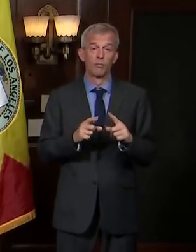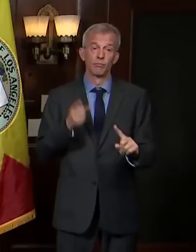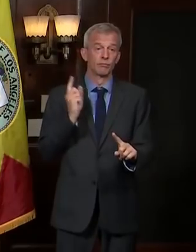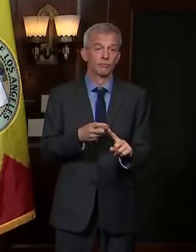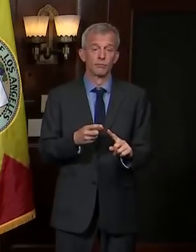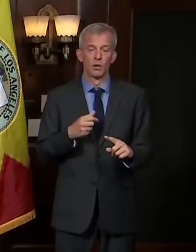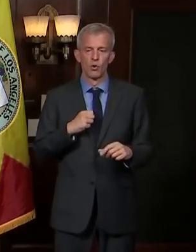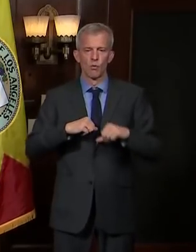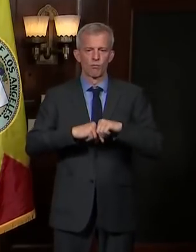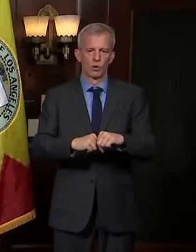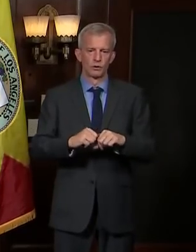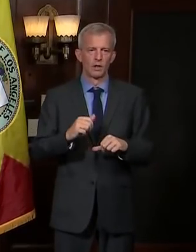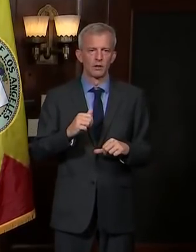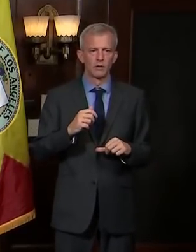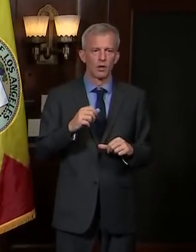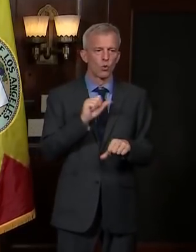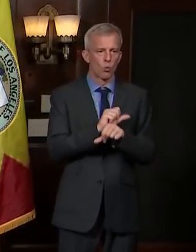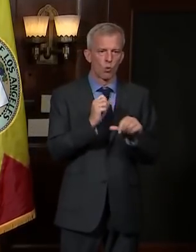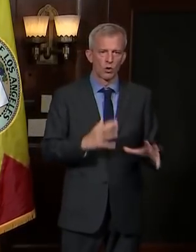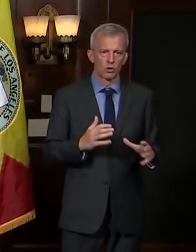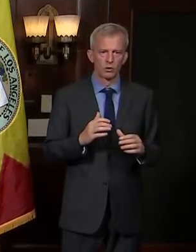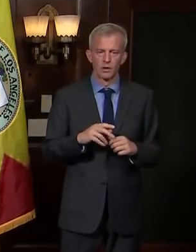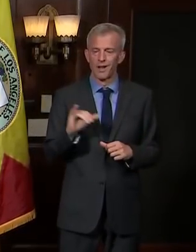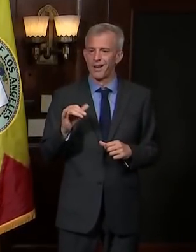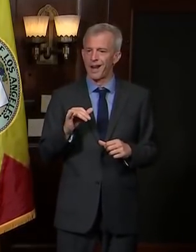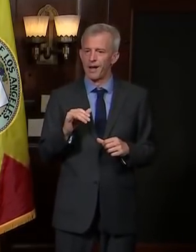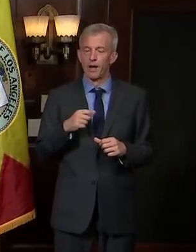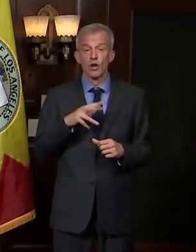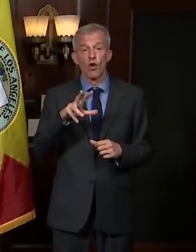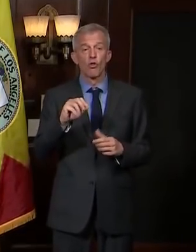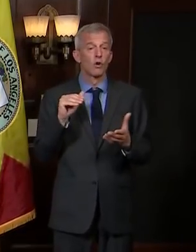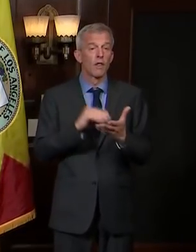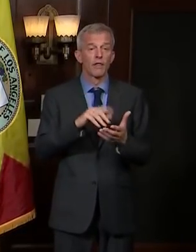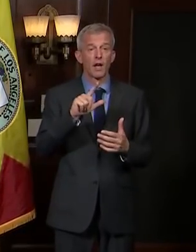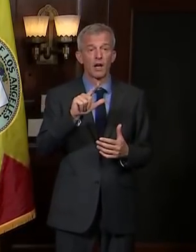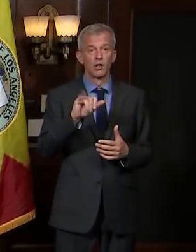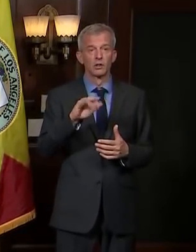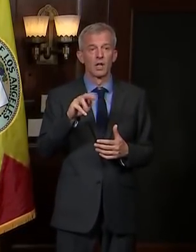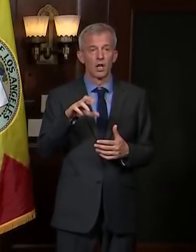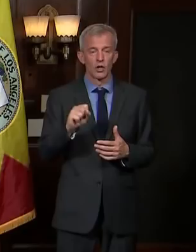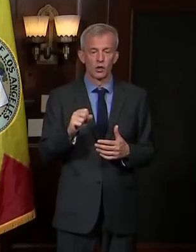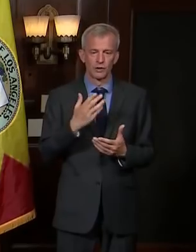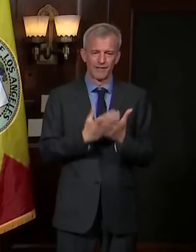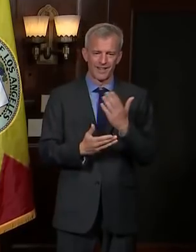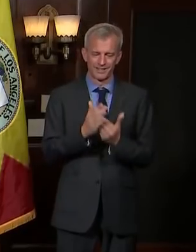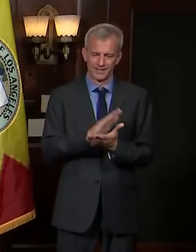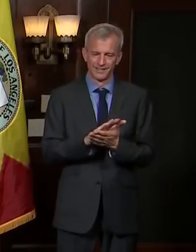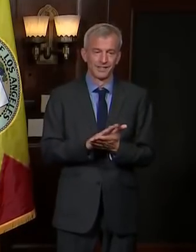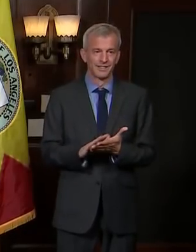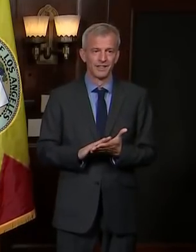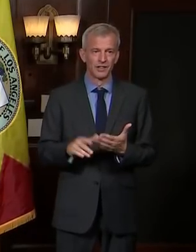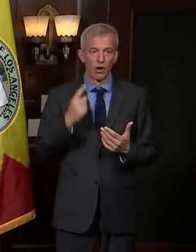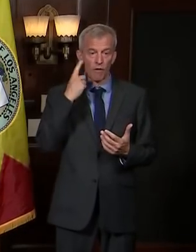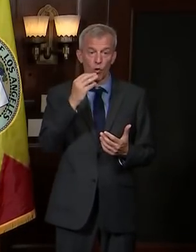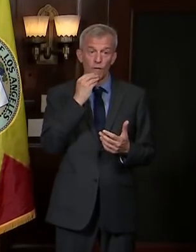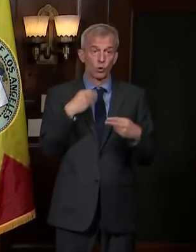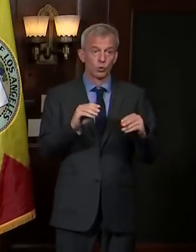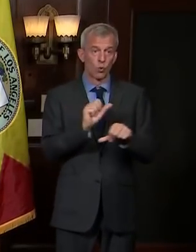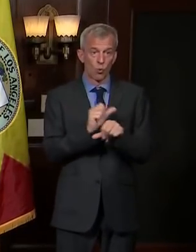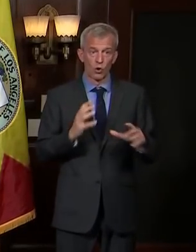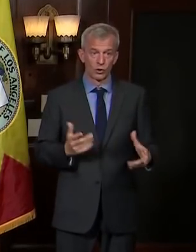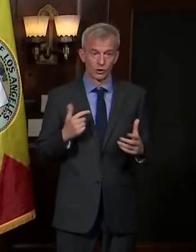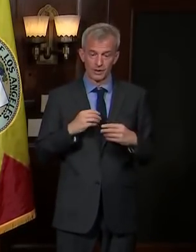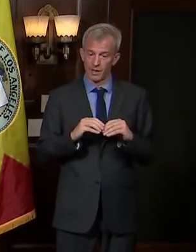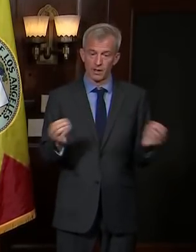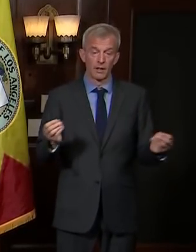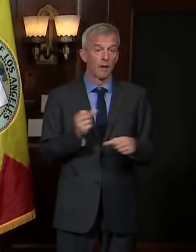other products as well, like 30,000 liters of hand sanitizer for grocery store workers who had no hand sanitizer,